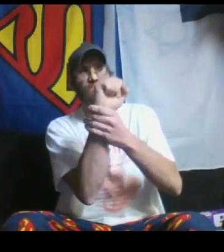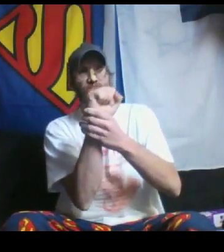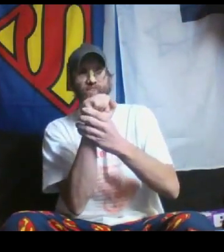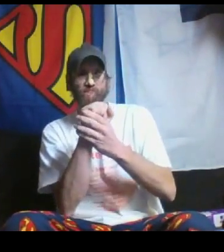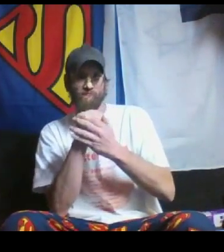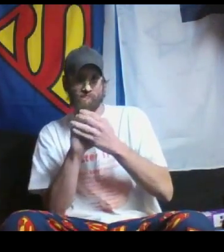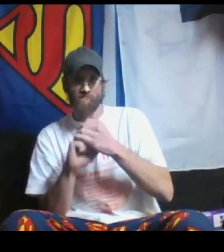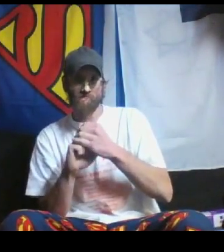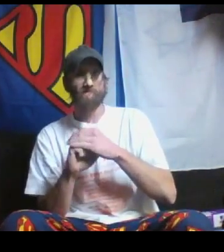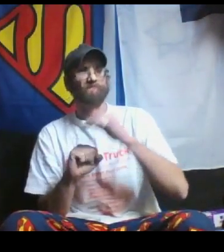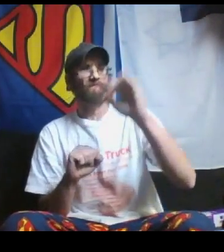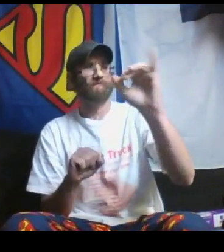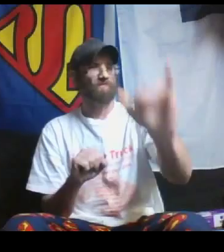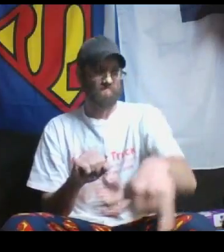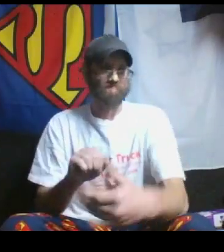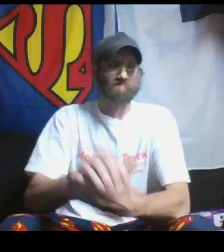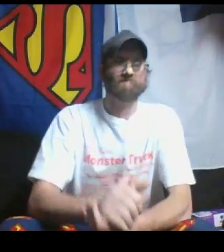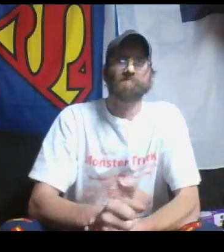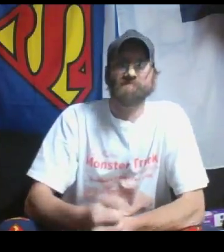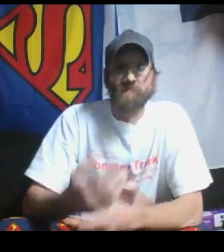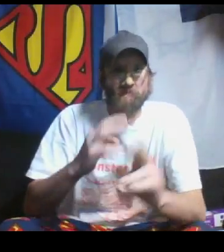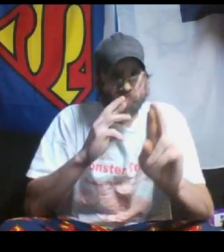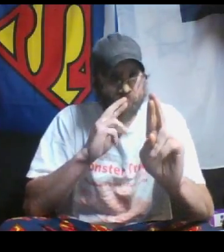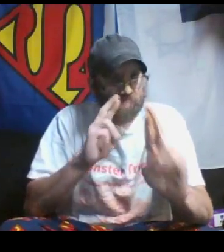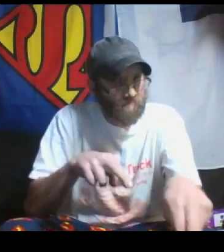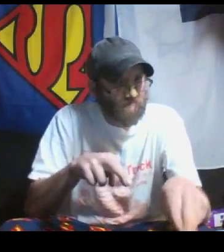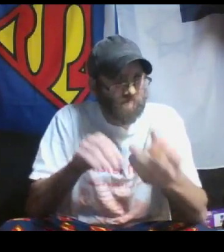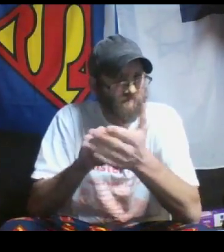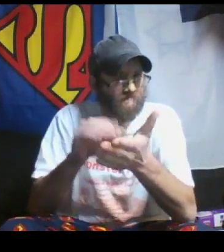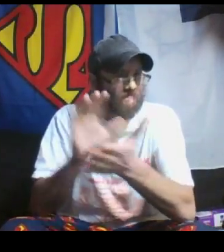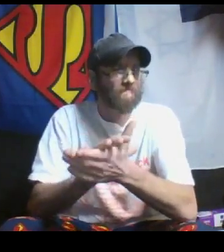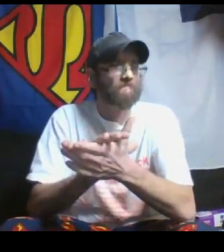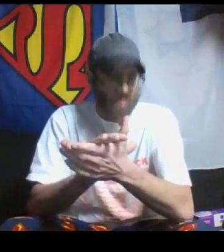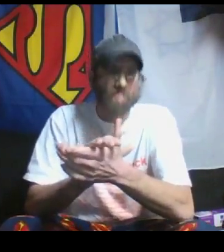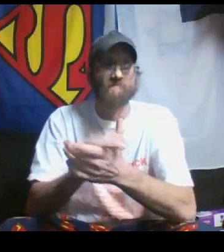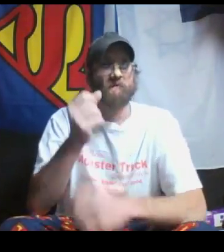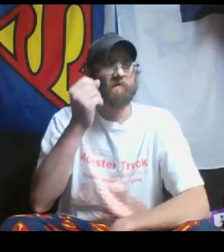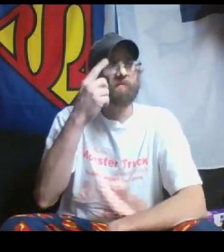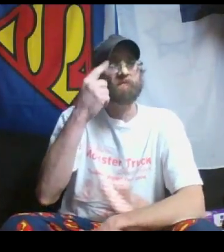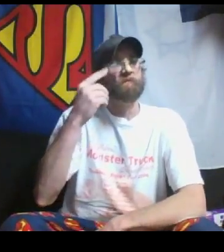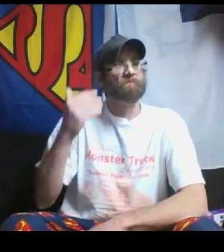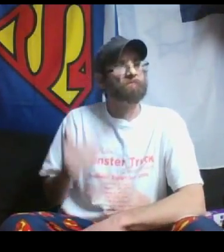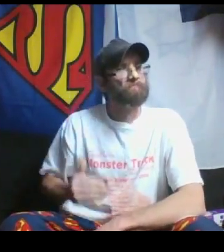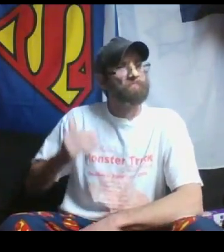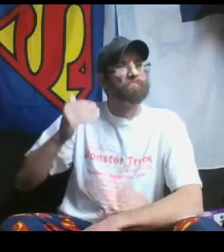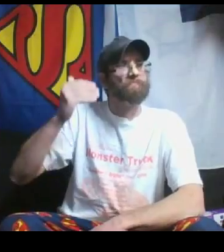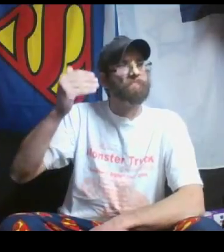to grunge, you'll know that negativity sells. Our minds are impacted more by things which are unpleasant, harmful,